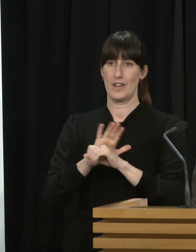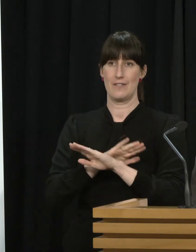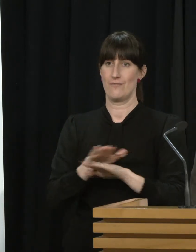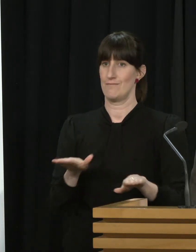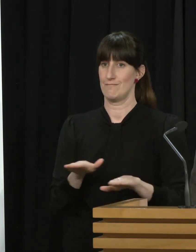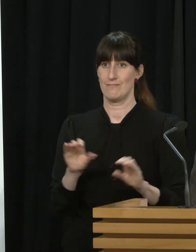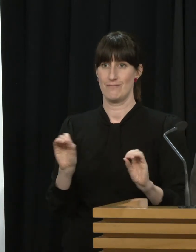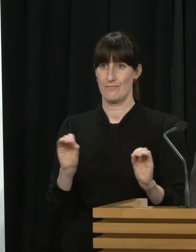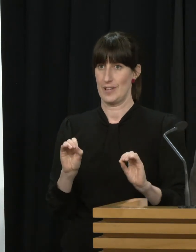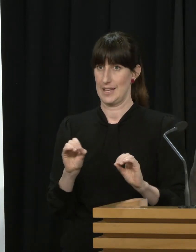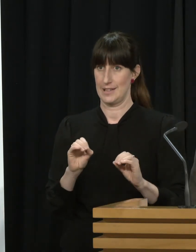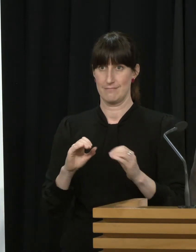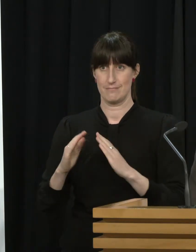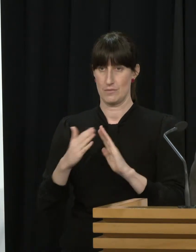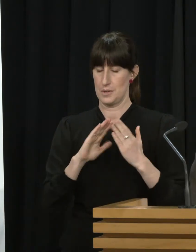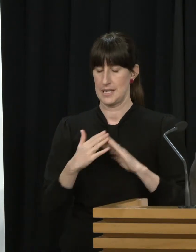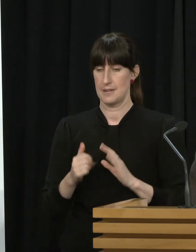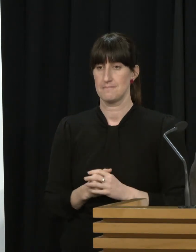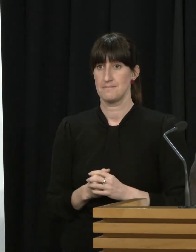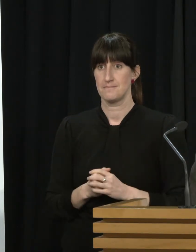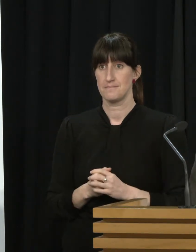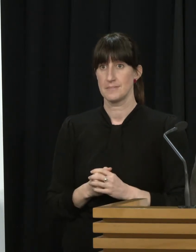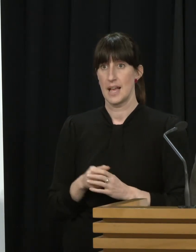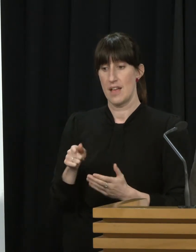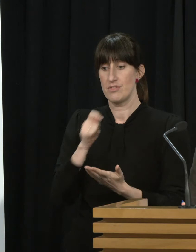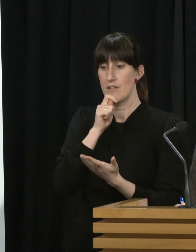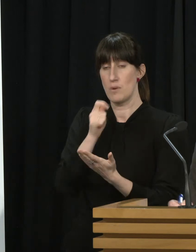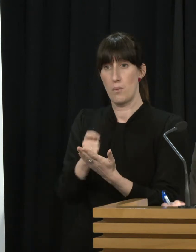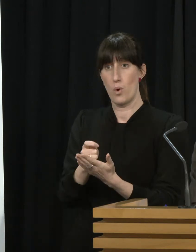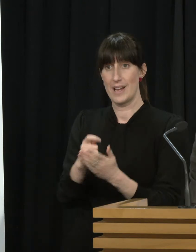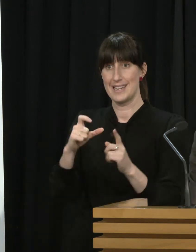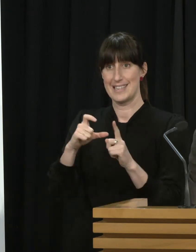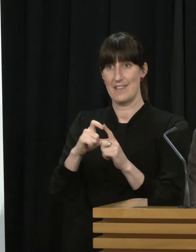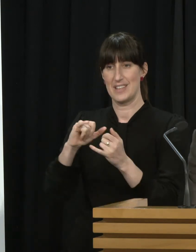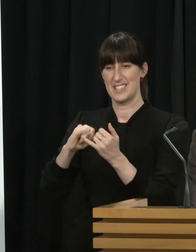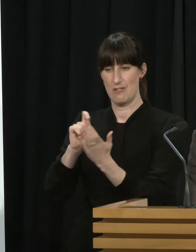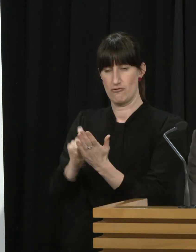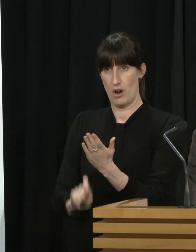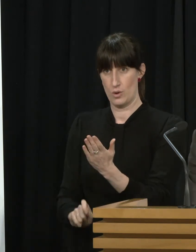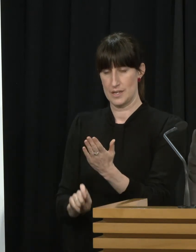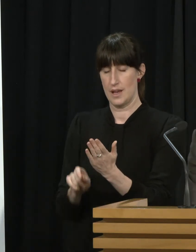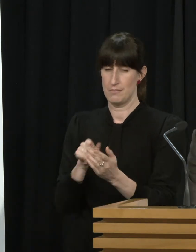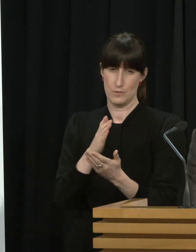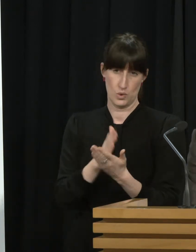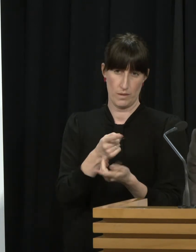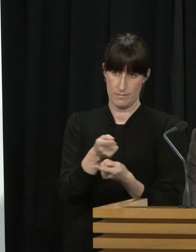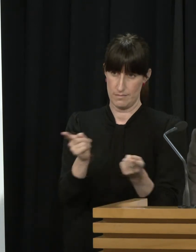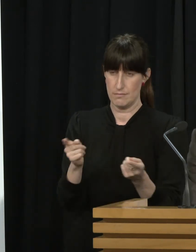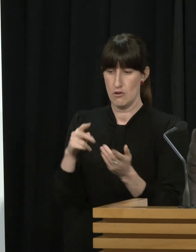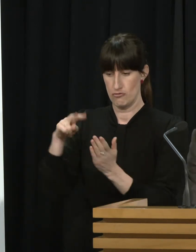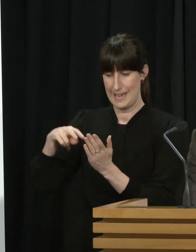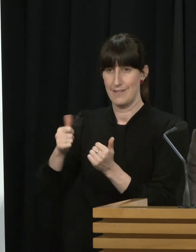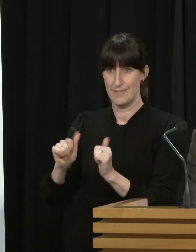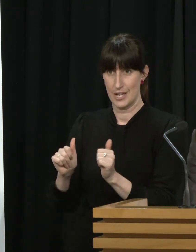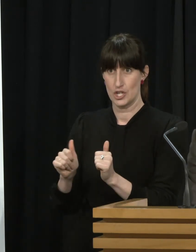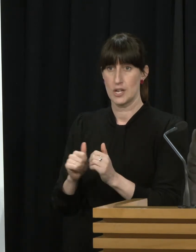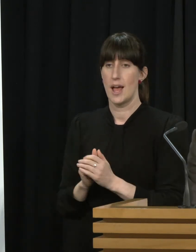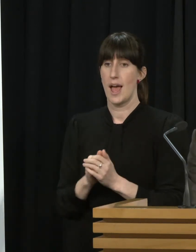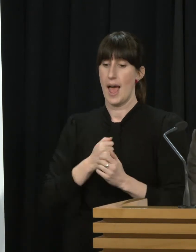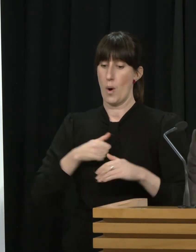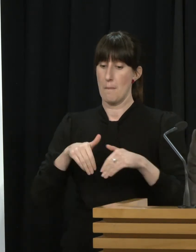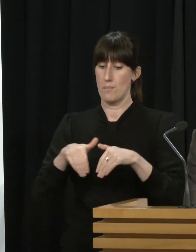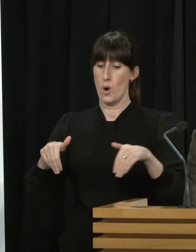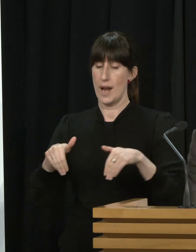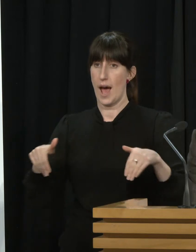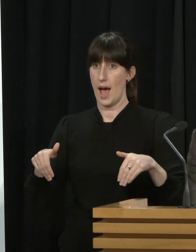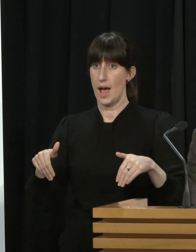Skegg noted in his report, and I'm sure all of you have read that, we must prepare to maintain our border first before looking